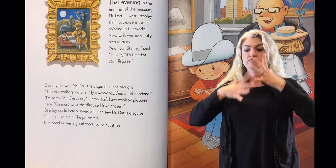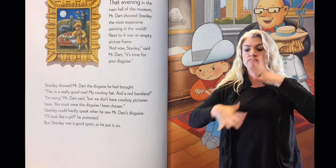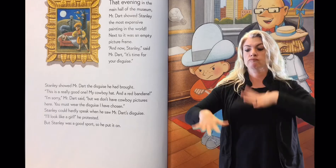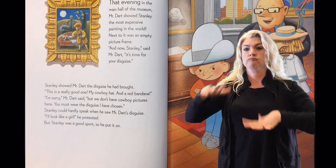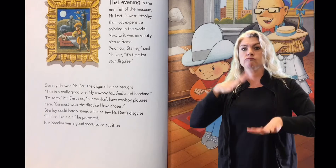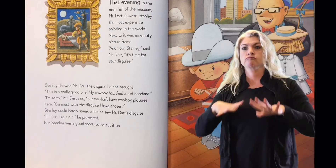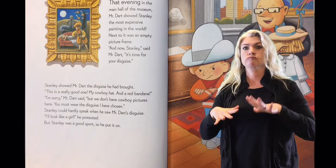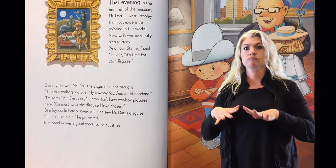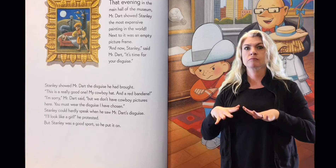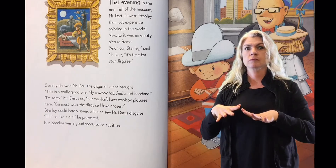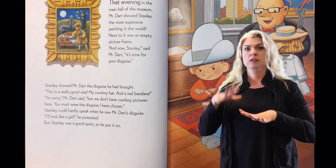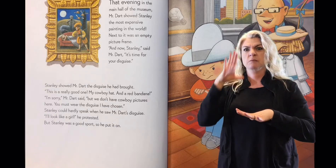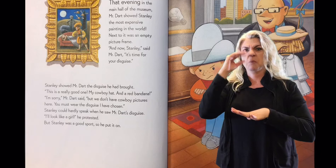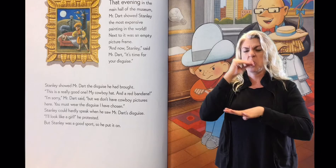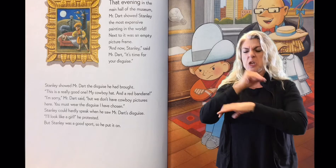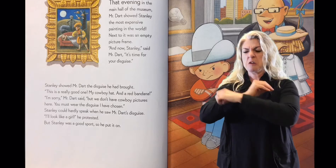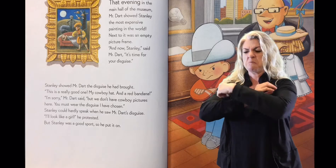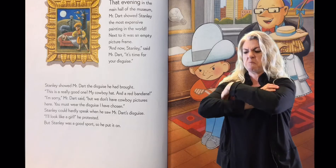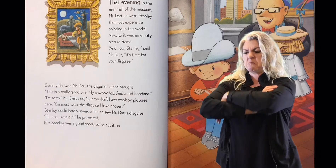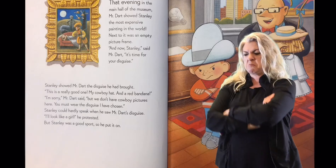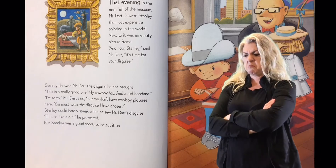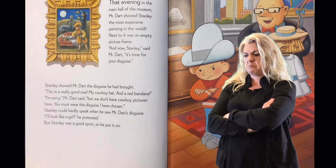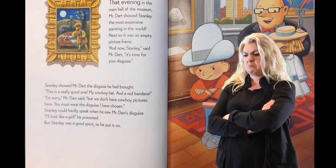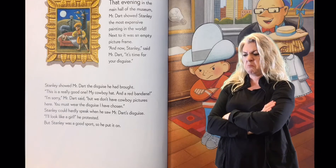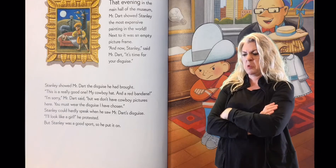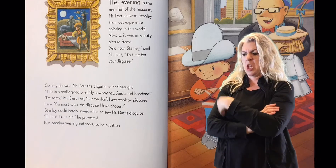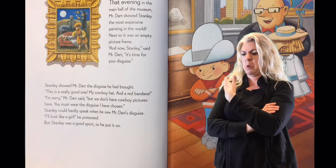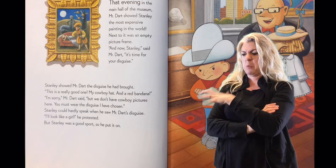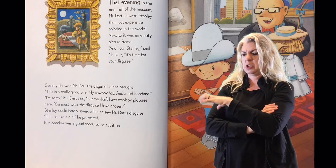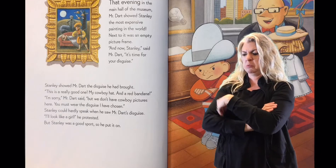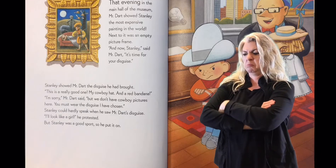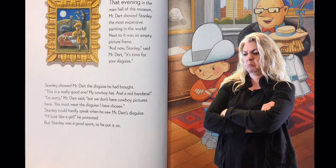Dart, "it's time for your disguise."